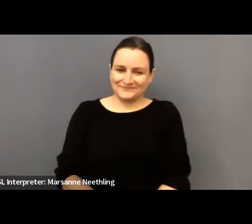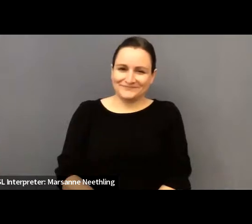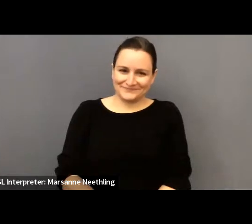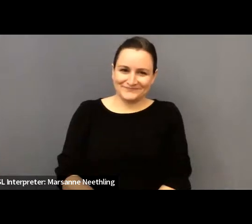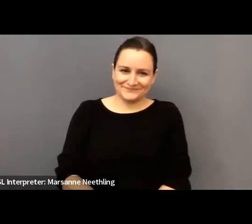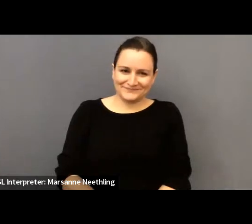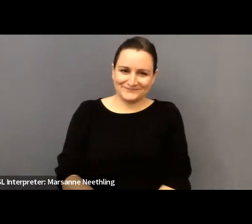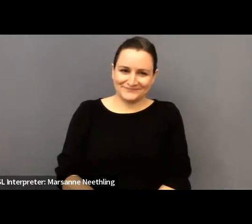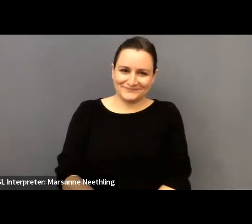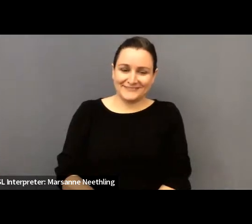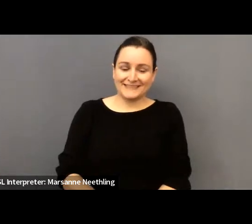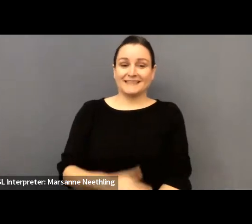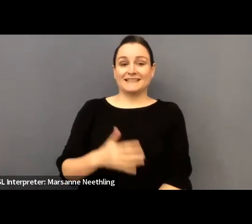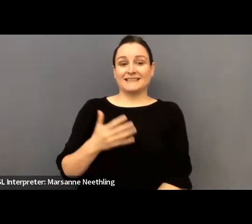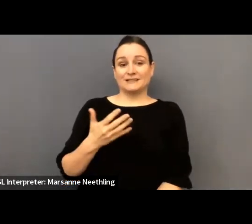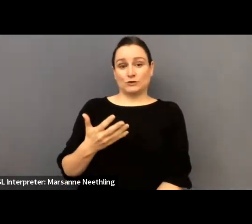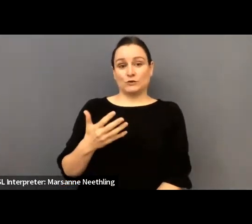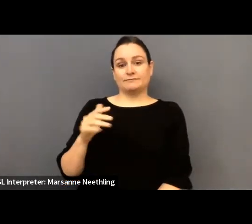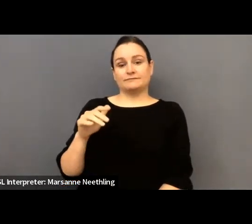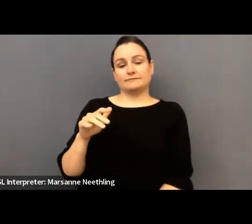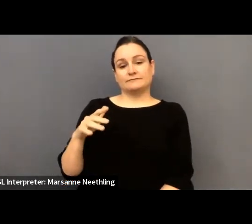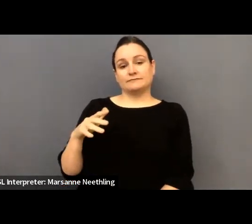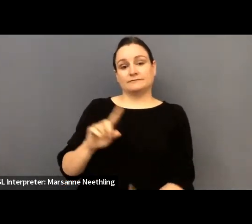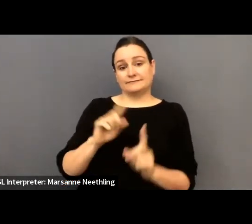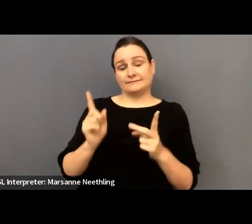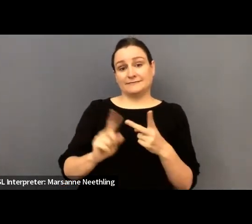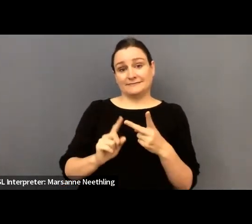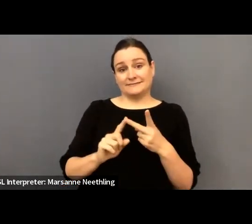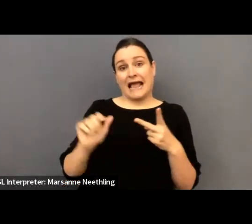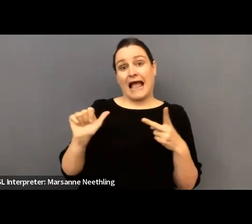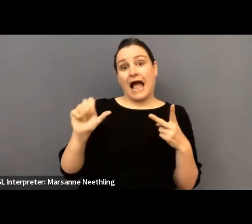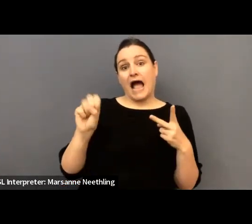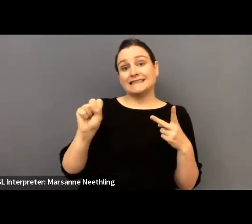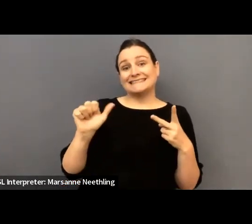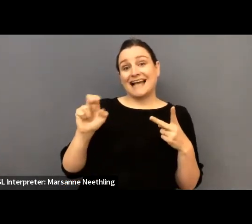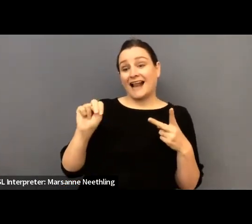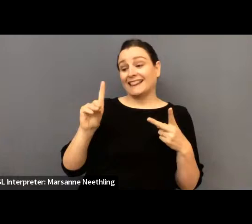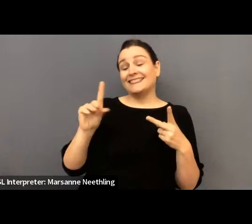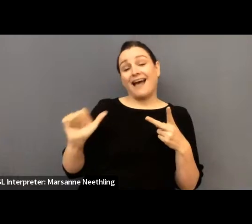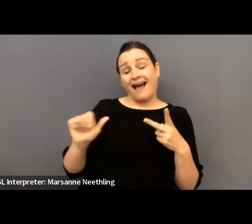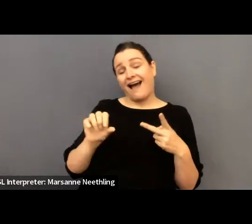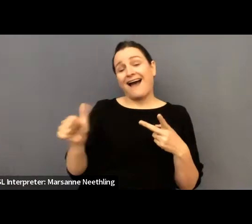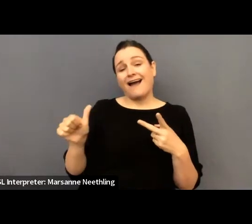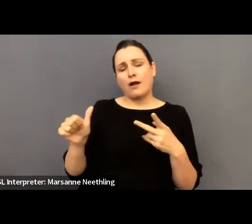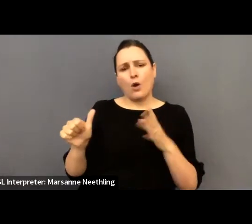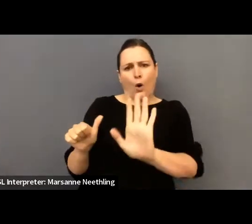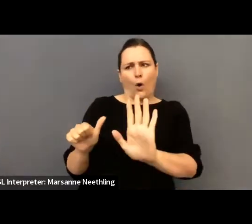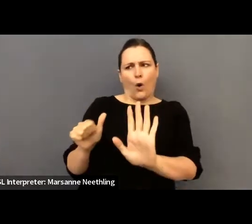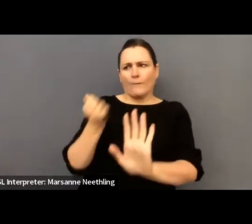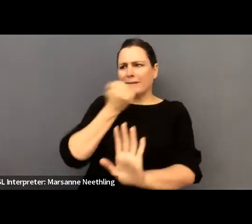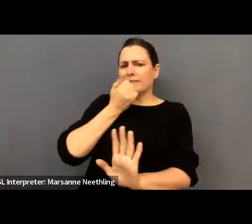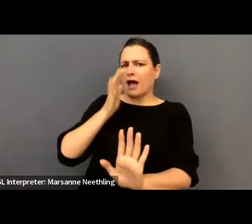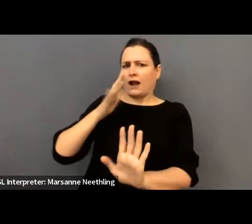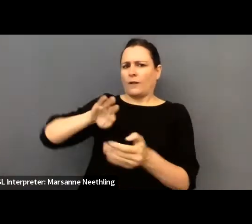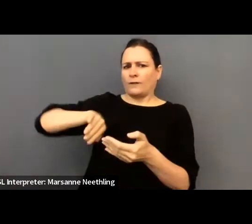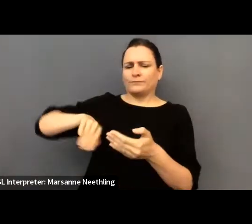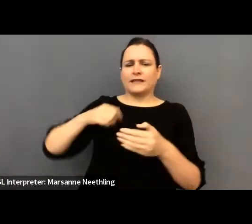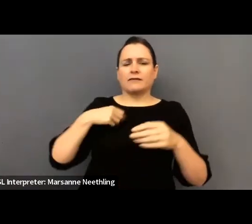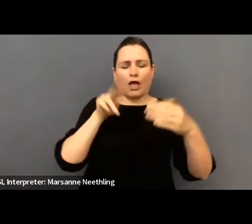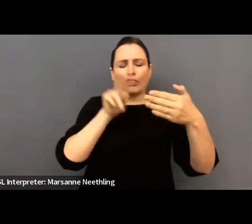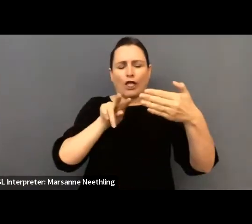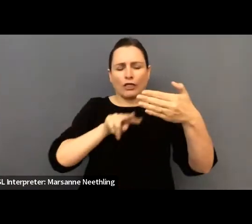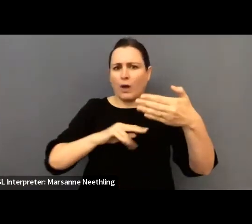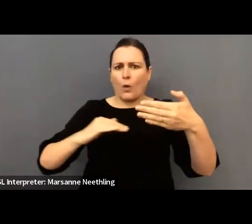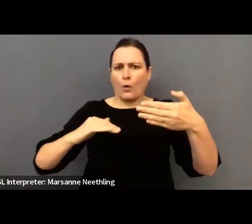Miss Asunder Middleston, sorry, I must apologize for that. So we are